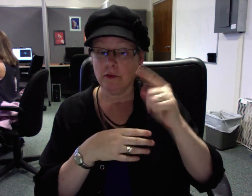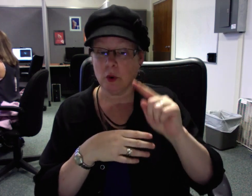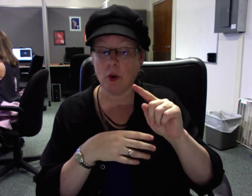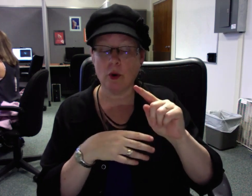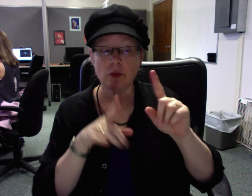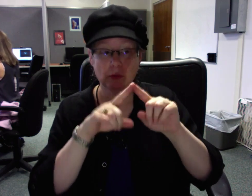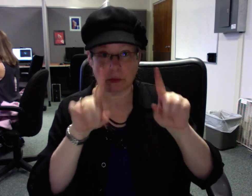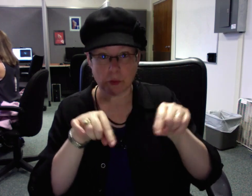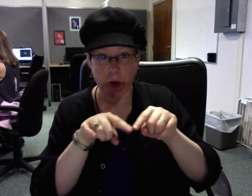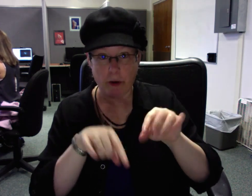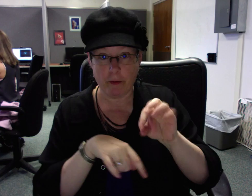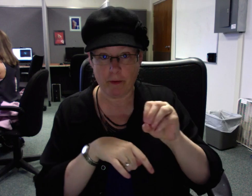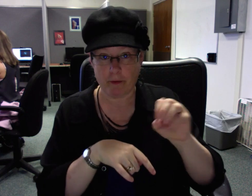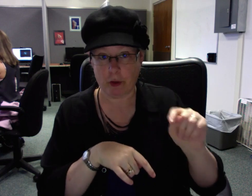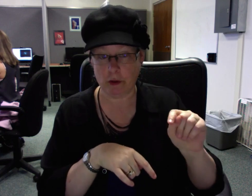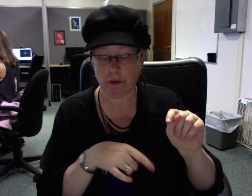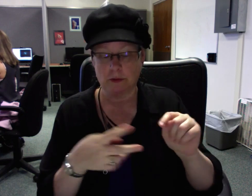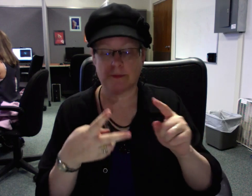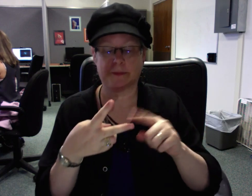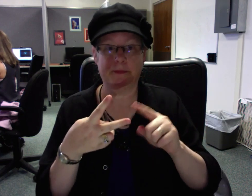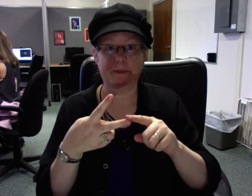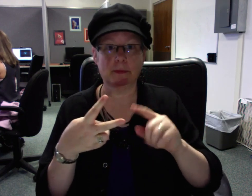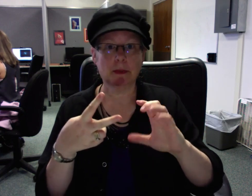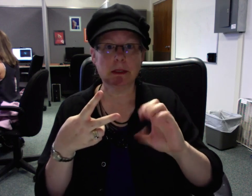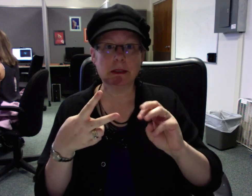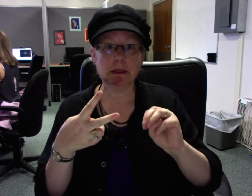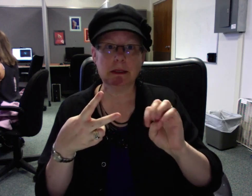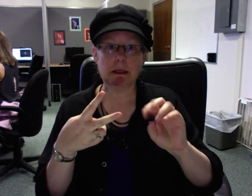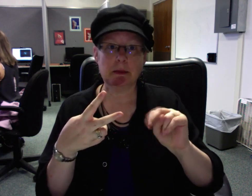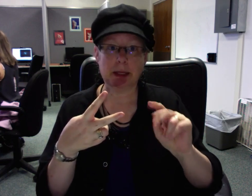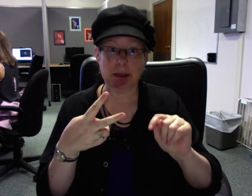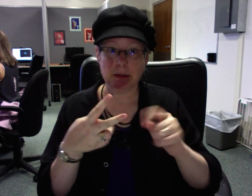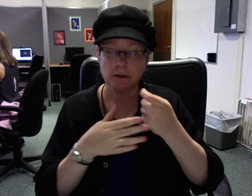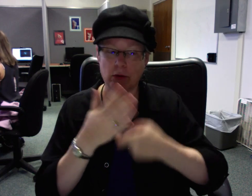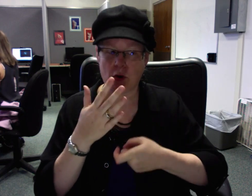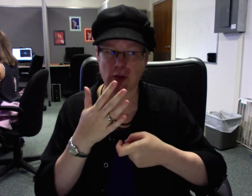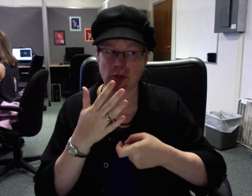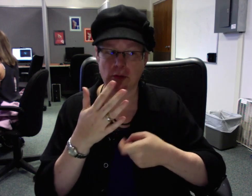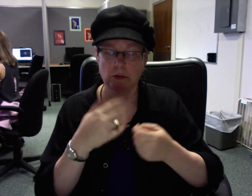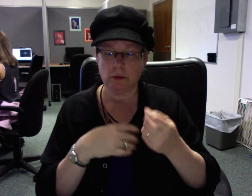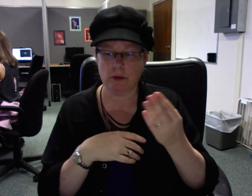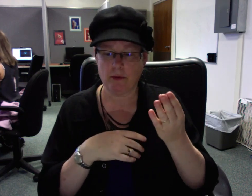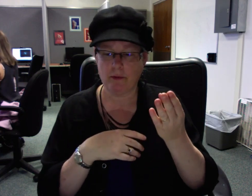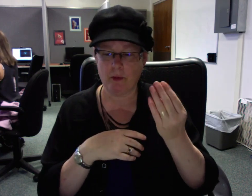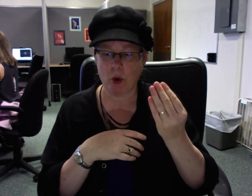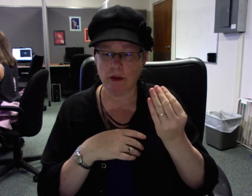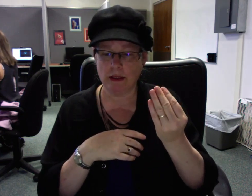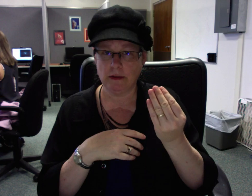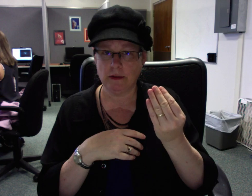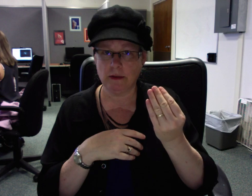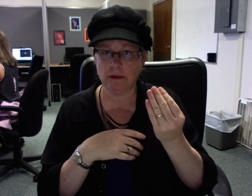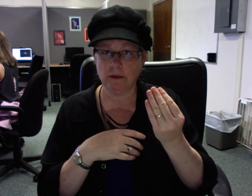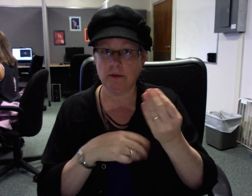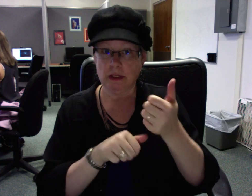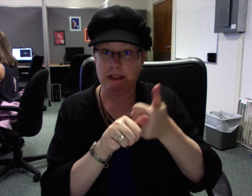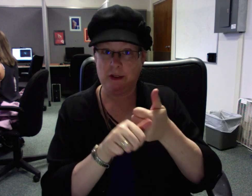see, the wood costs $3 per square foot, and